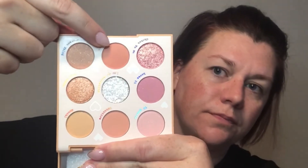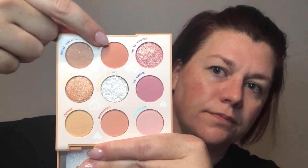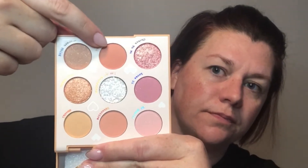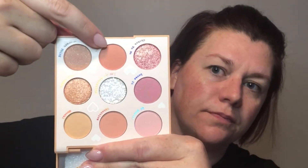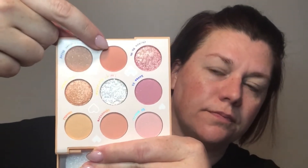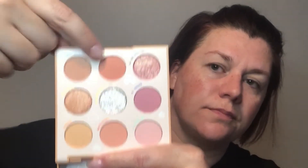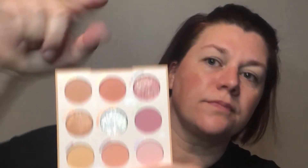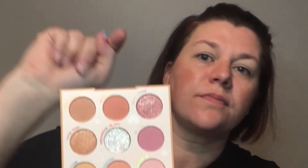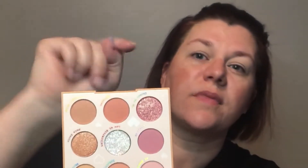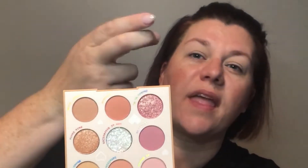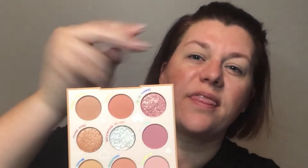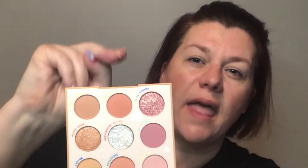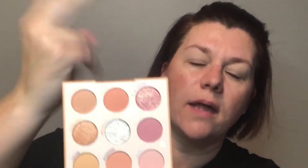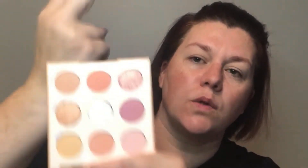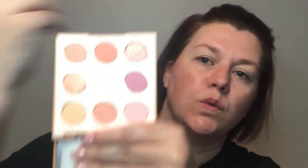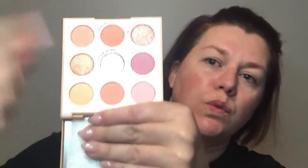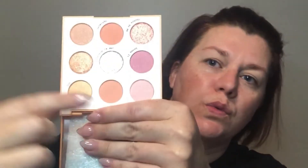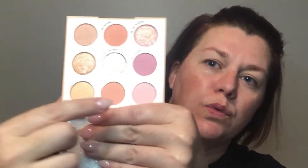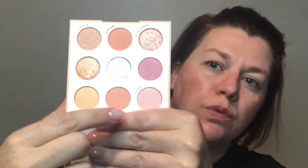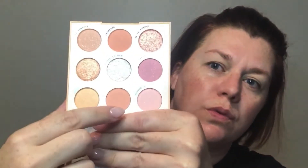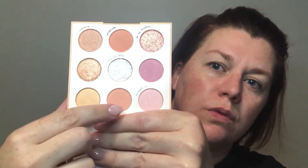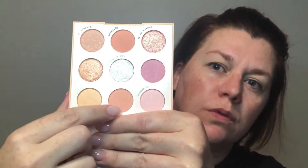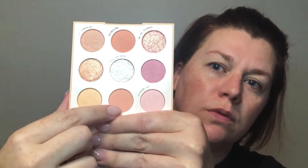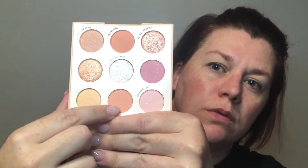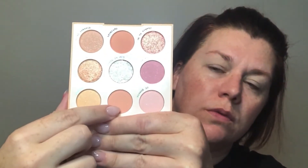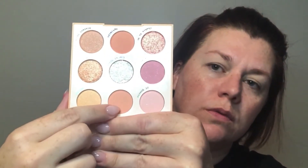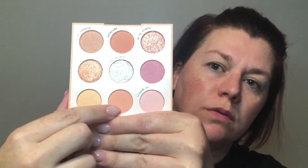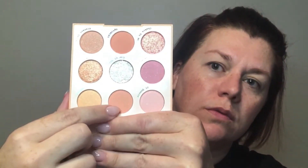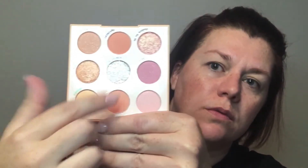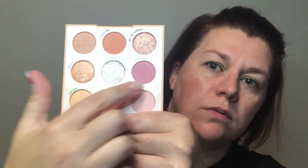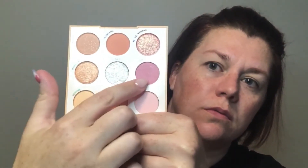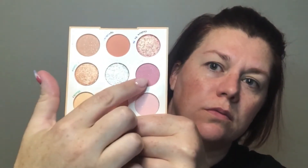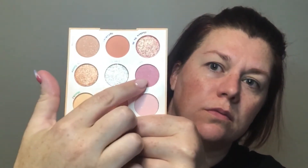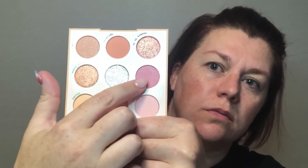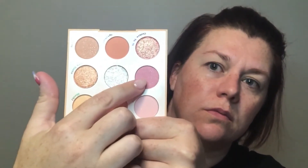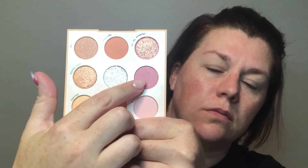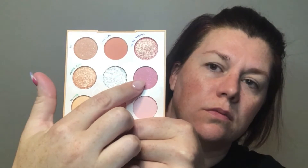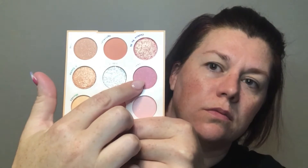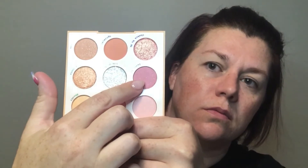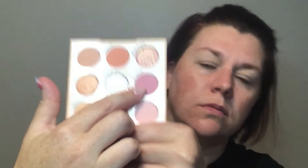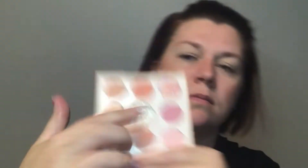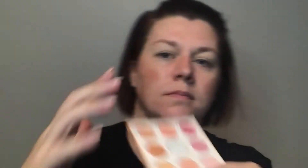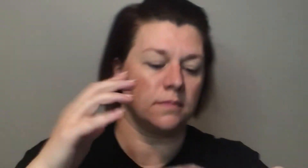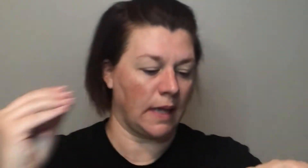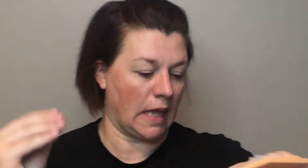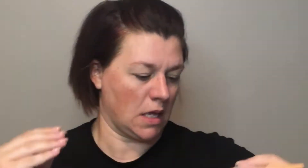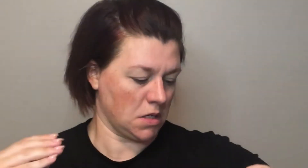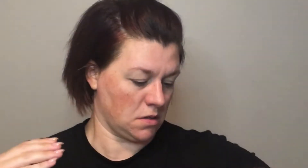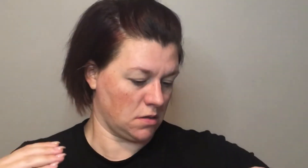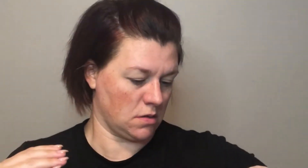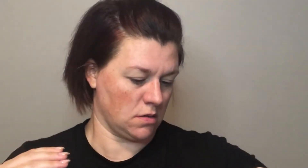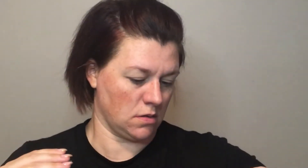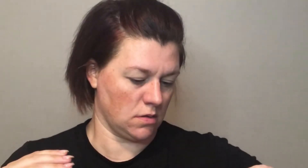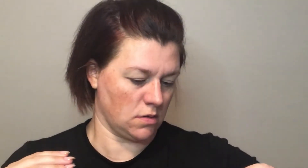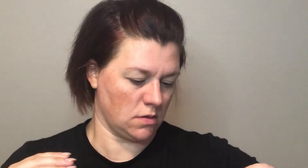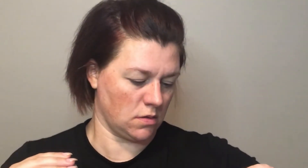All right, now I'm gonna go ahead and start with this one and then I'm gonna hit this bottom one and then this pink with the shimmer on the side. And